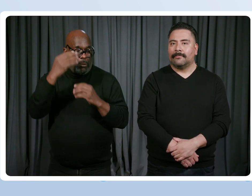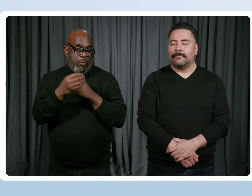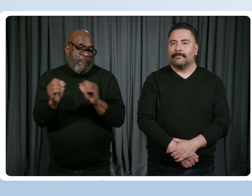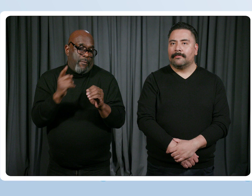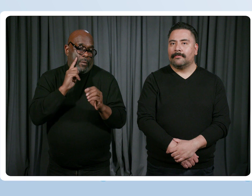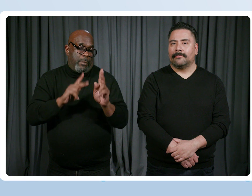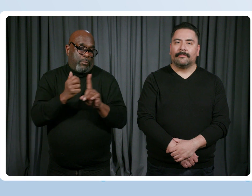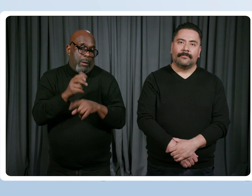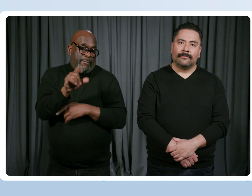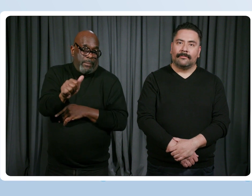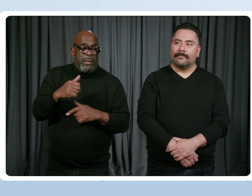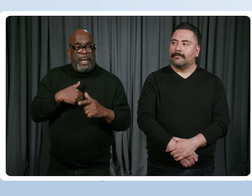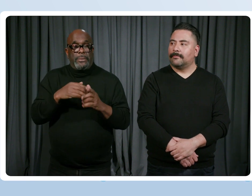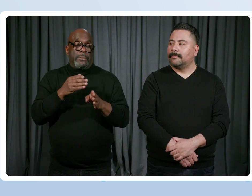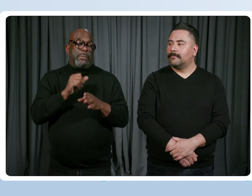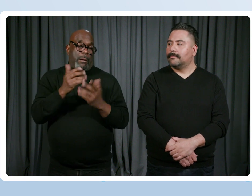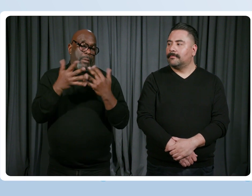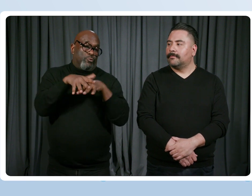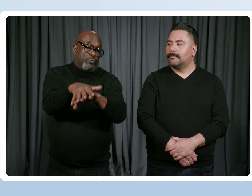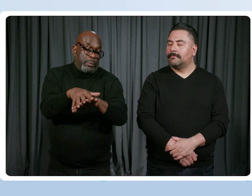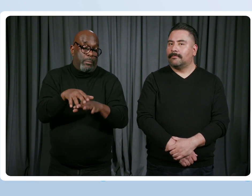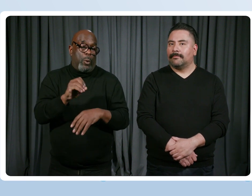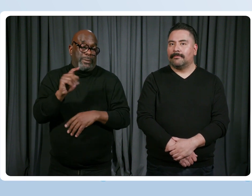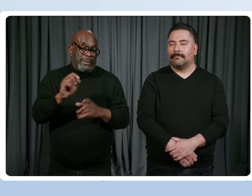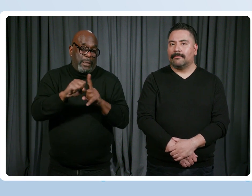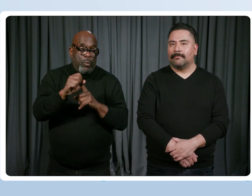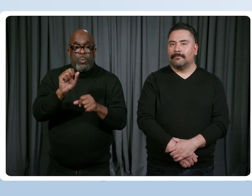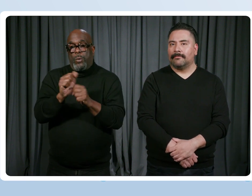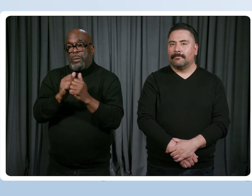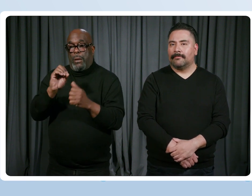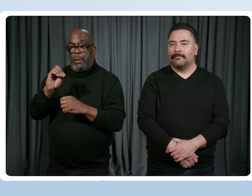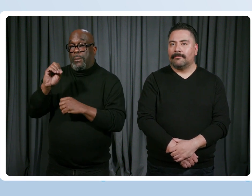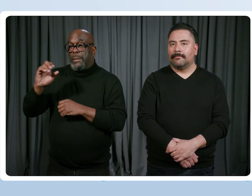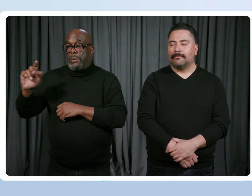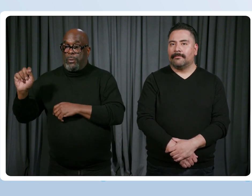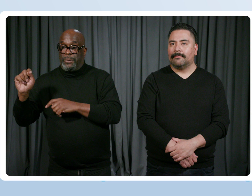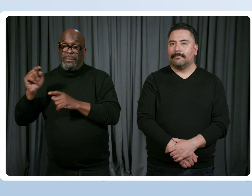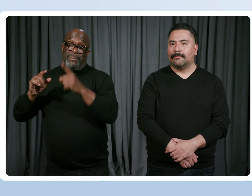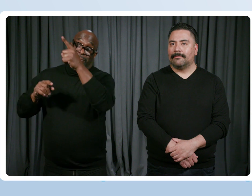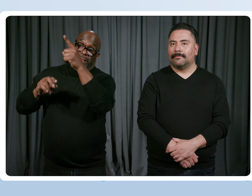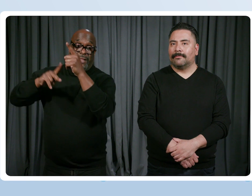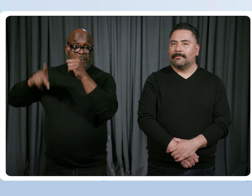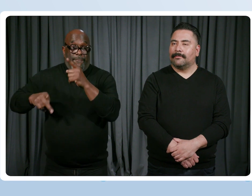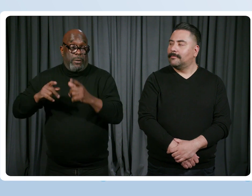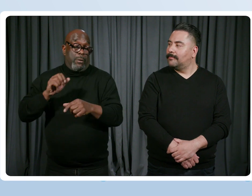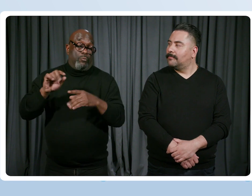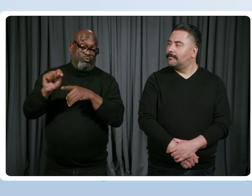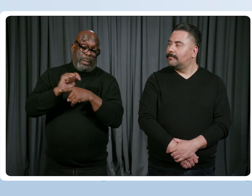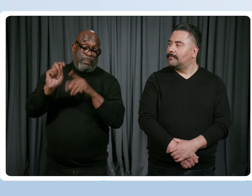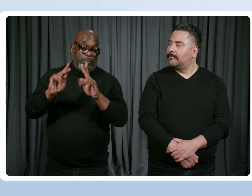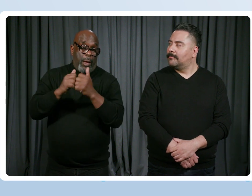like a community-based OT setting. We've worked with an occupational therapist in Philadelphia who has worked on training people on public